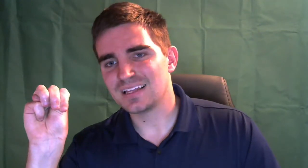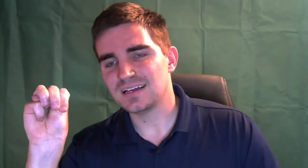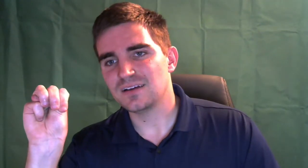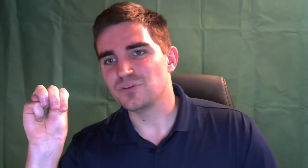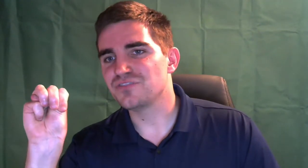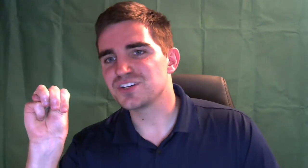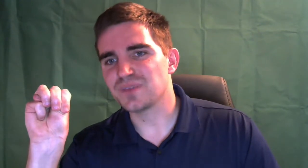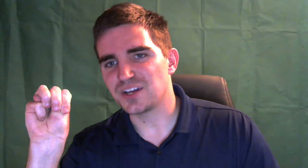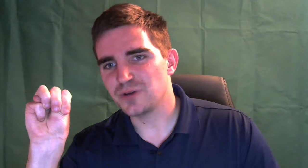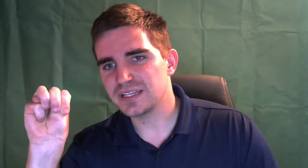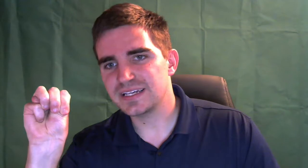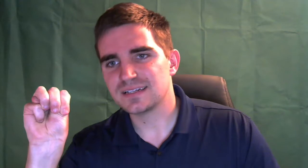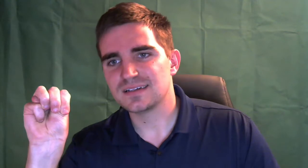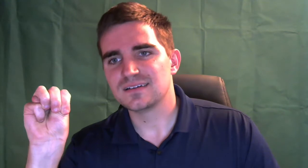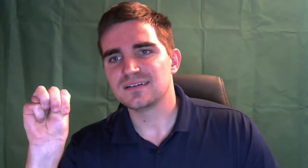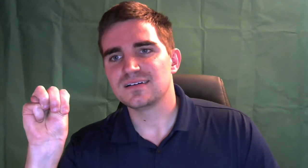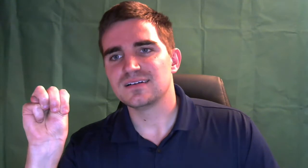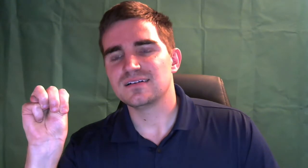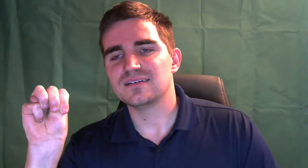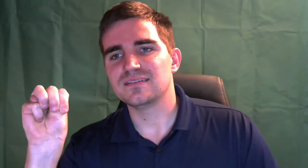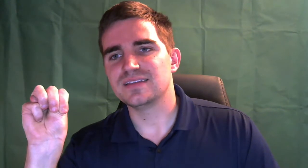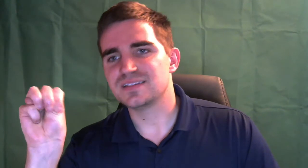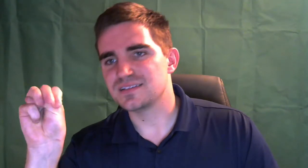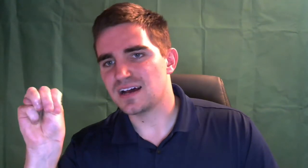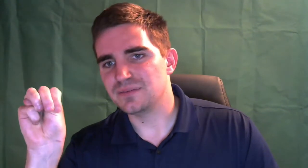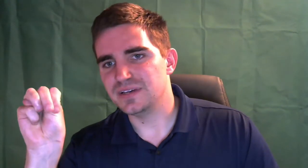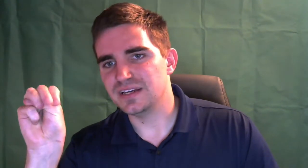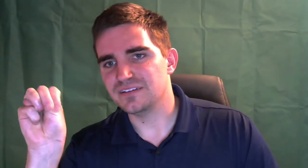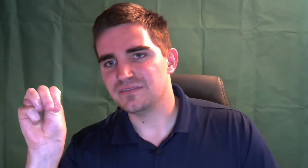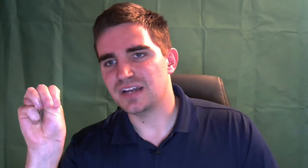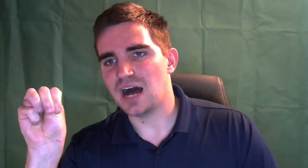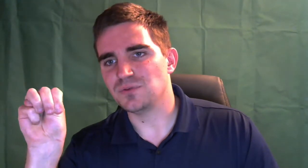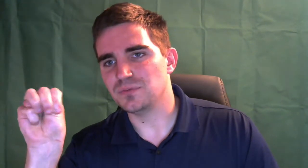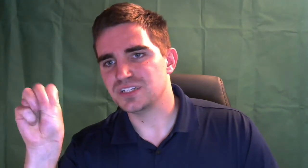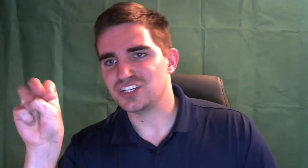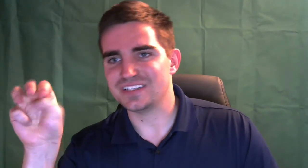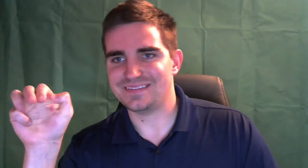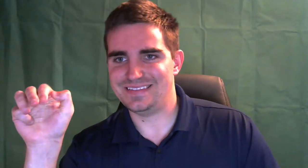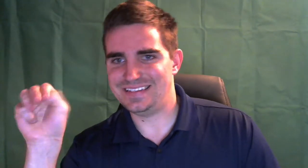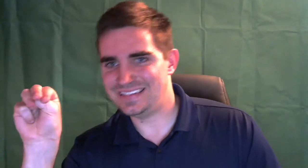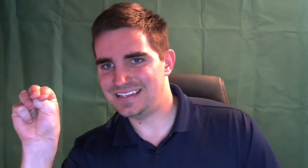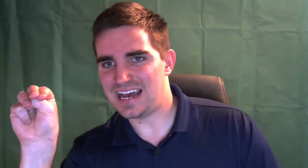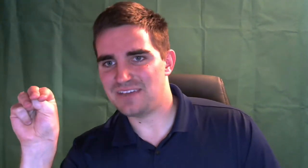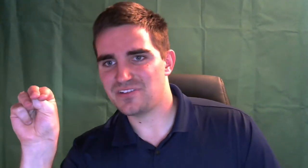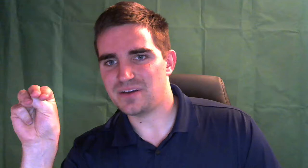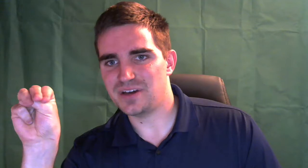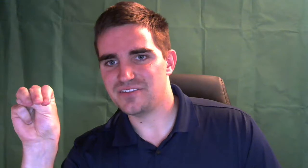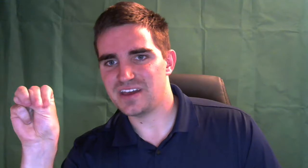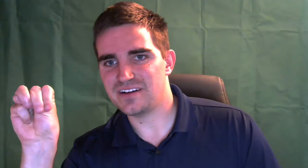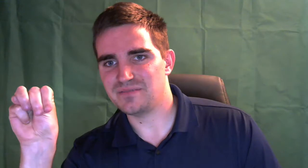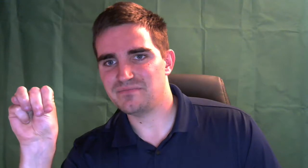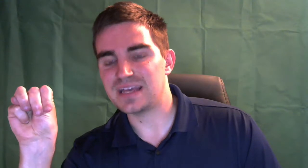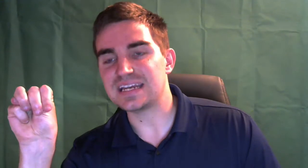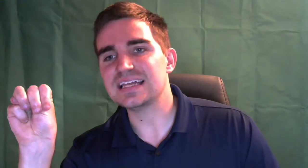When you're fingerspelling quickly, this is not going to be an optimal position to dive your thumb under there and make it